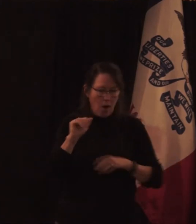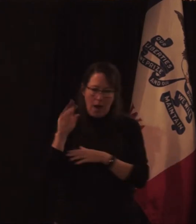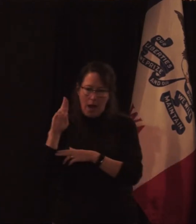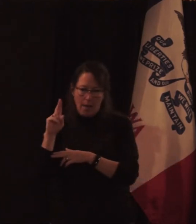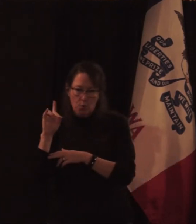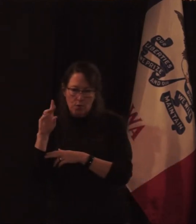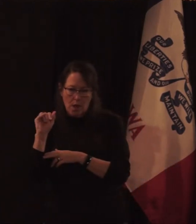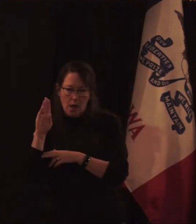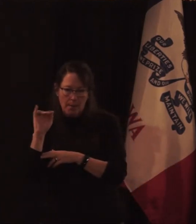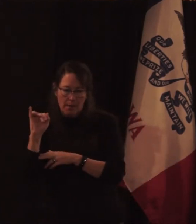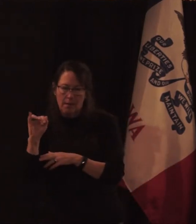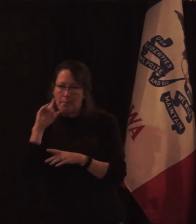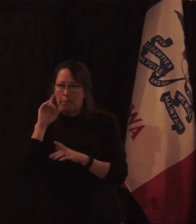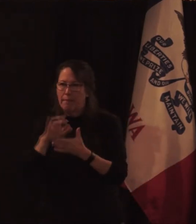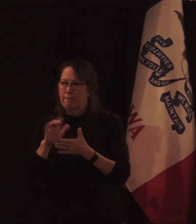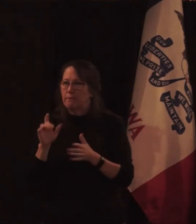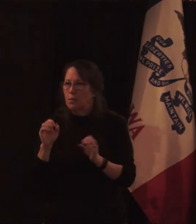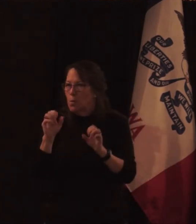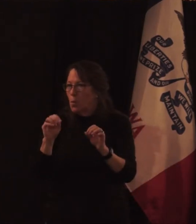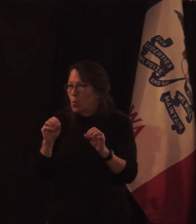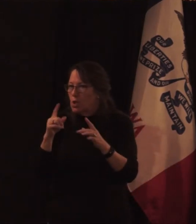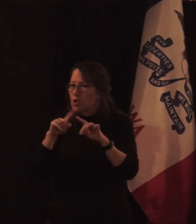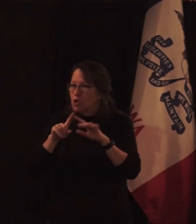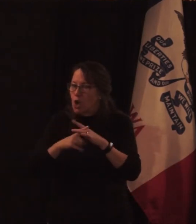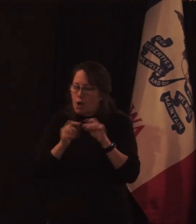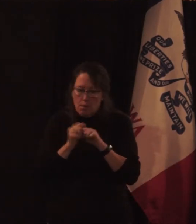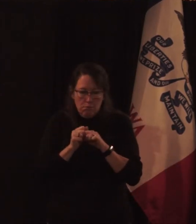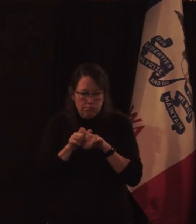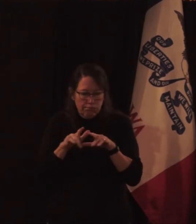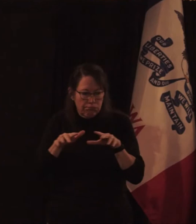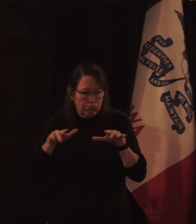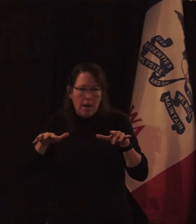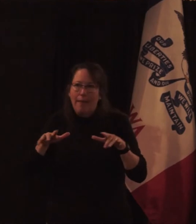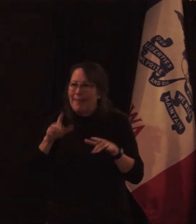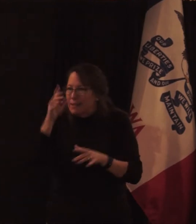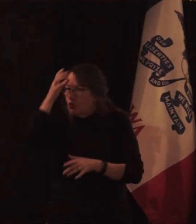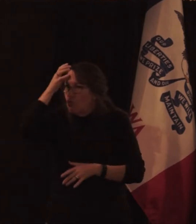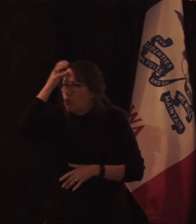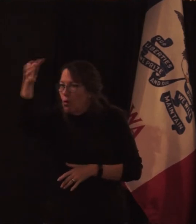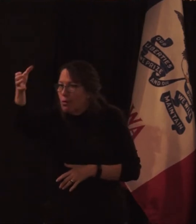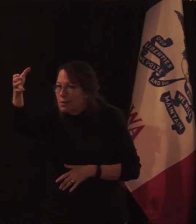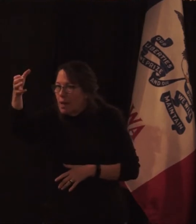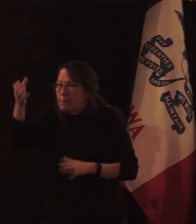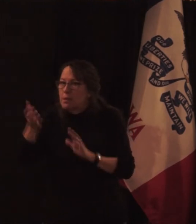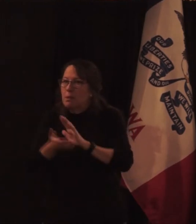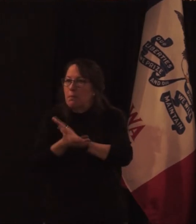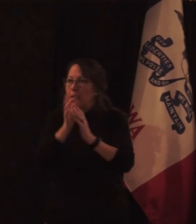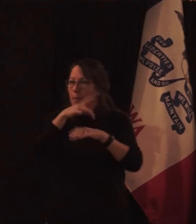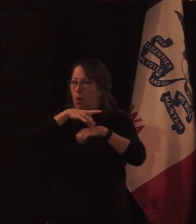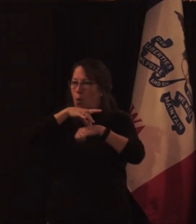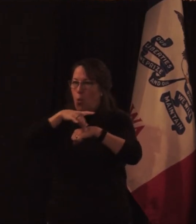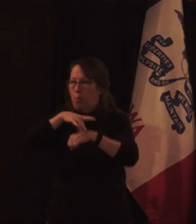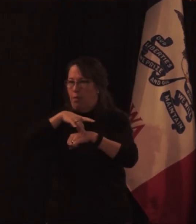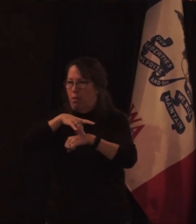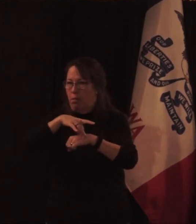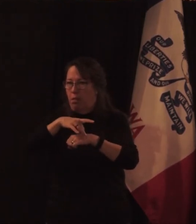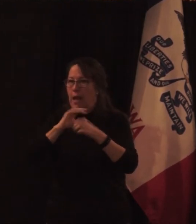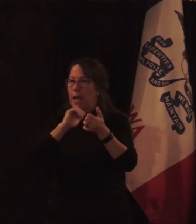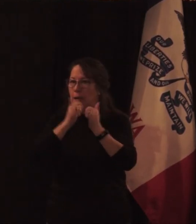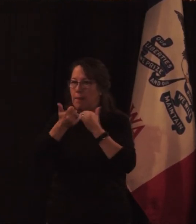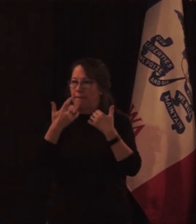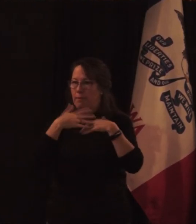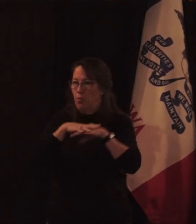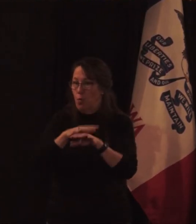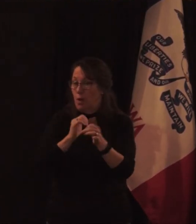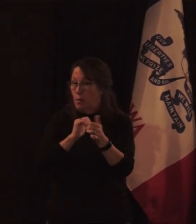Dhabi, one of those two there. So we're starting to extend this globally, this idea of competitive integrated